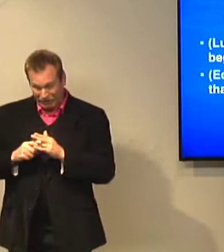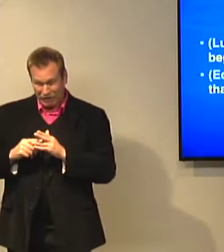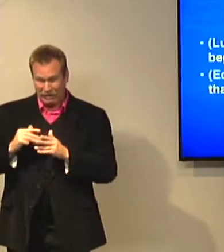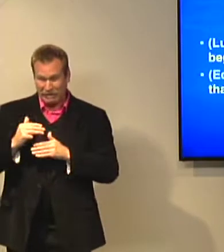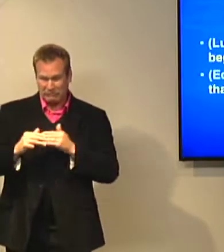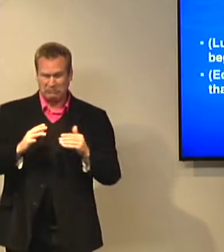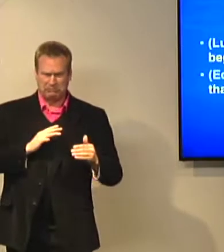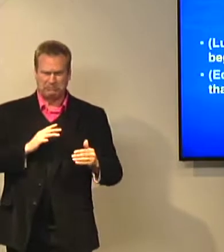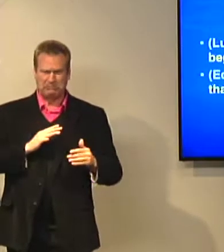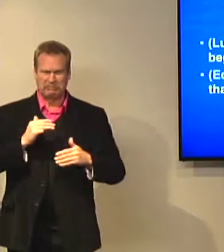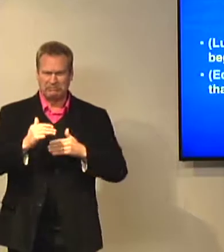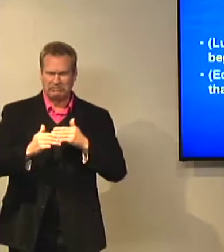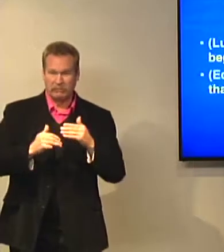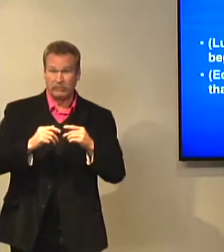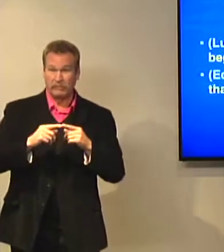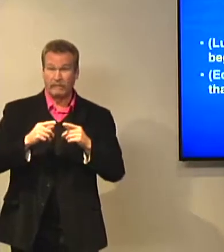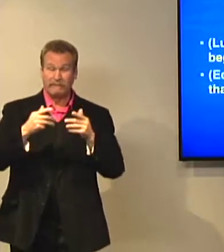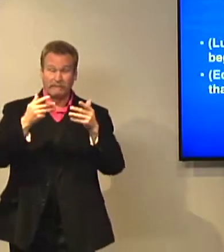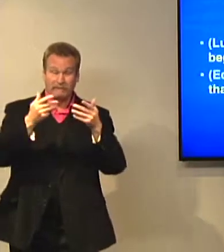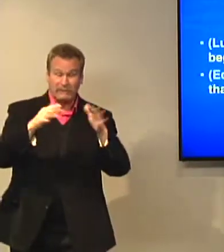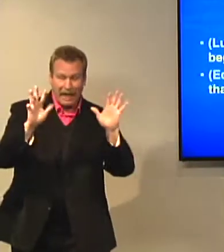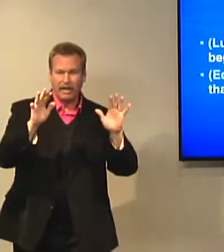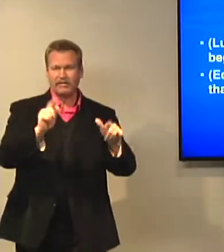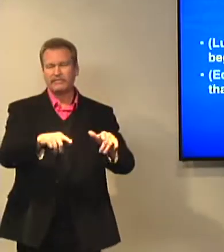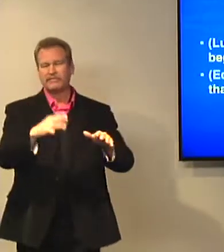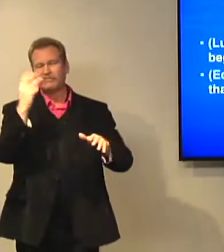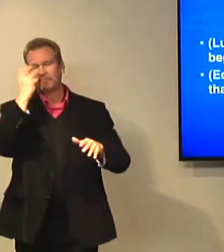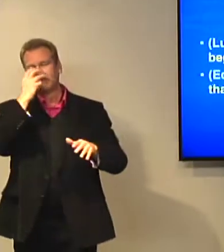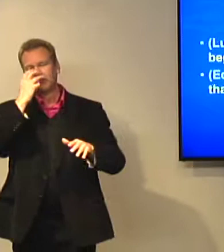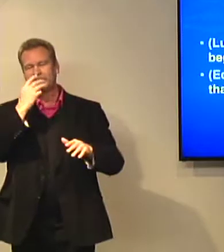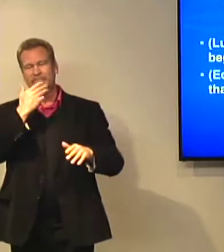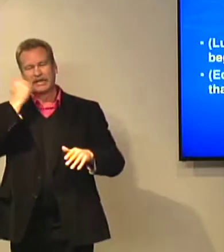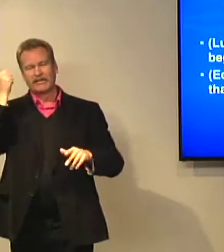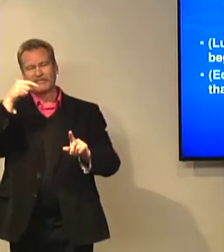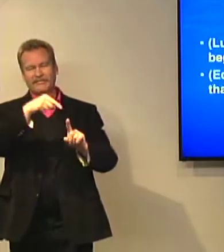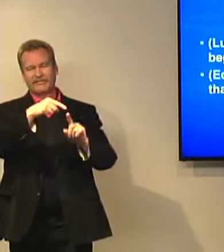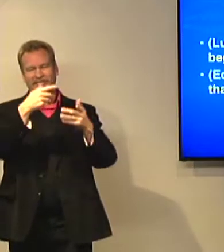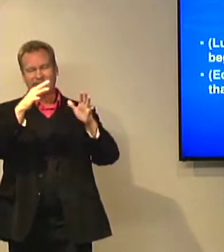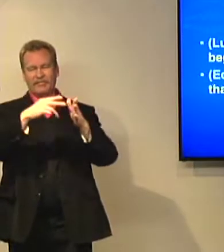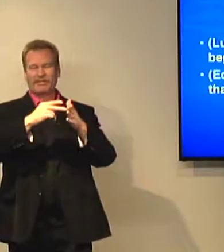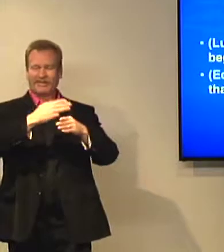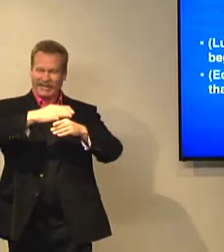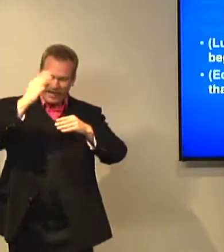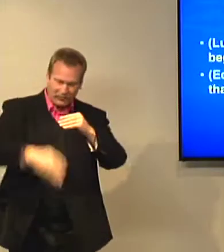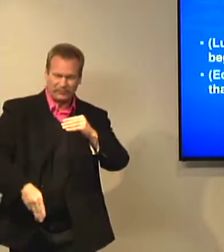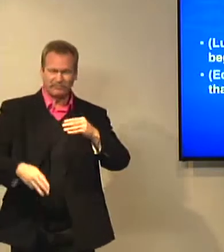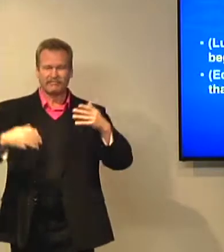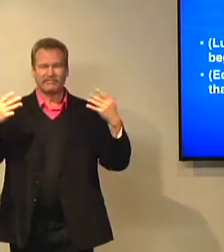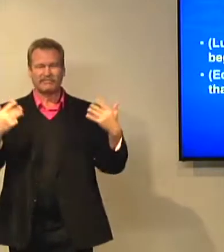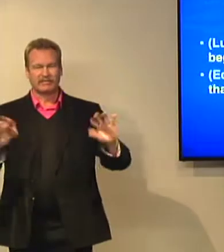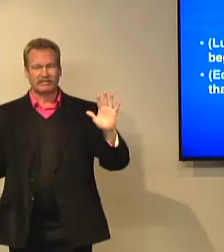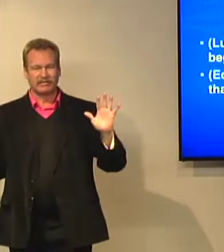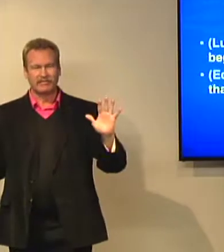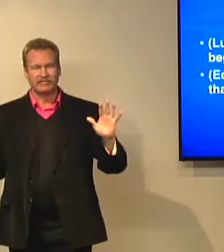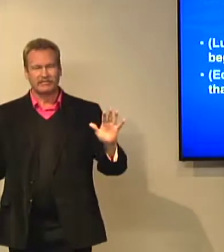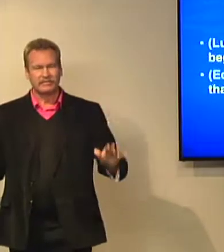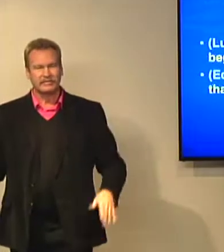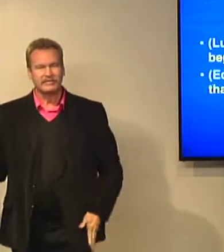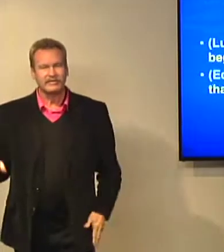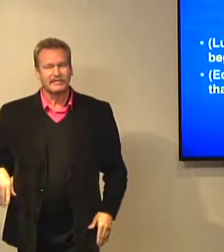So this idea of starting something, but finishing it, wow, that's better than just the start. The completion is better than the